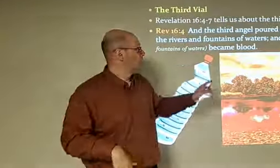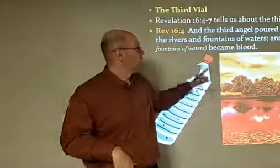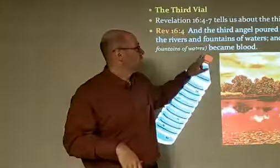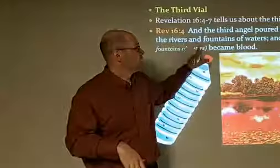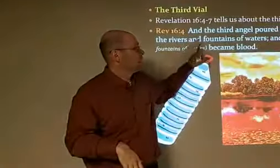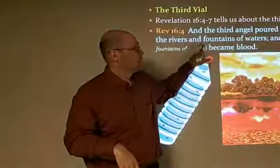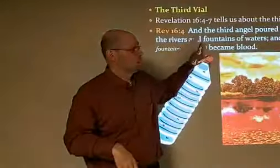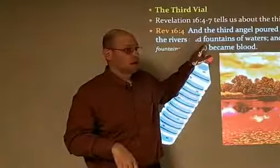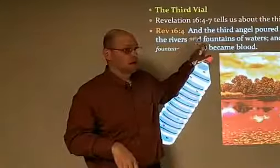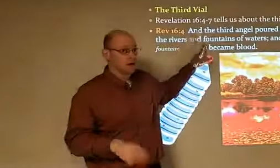I study,